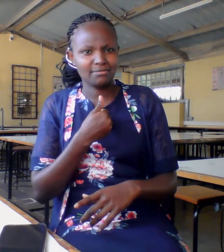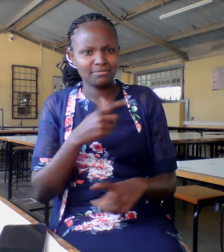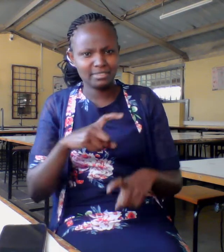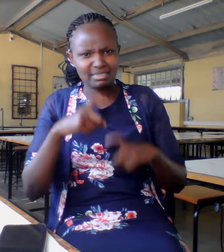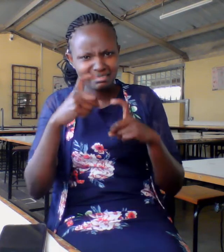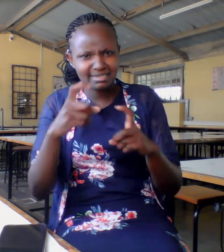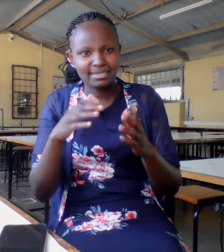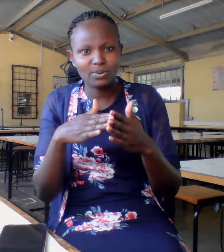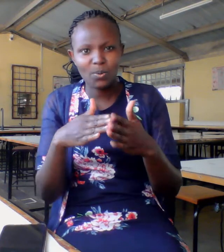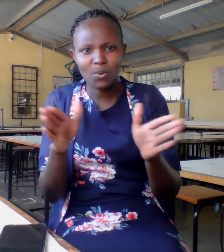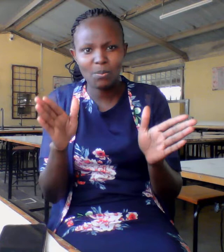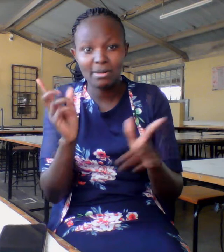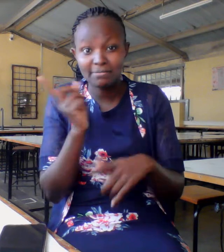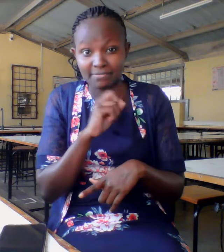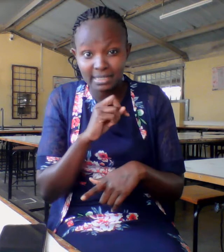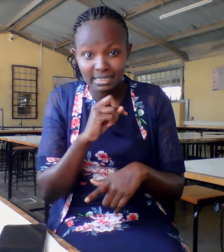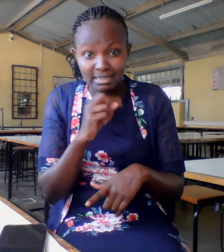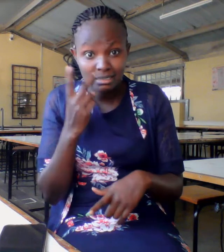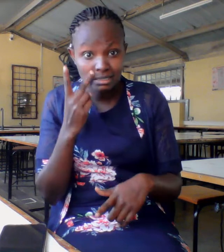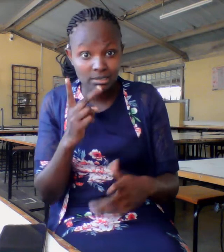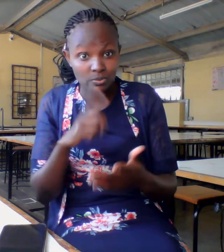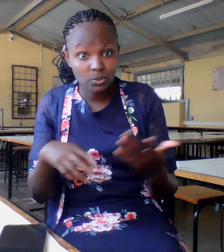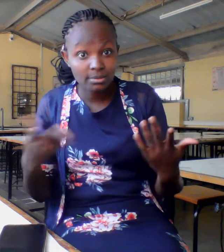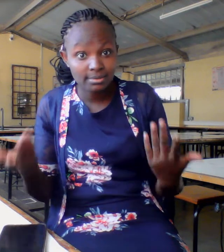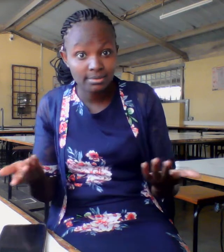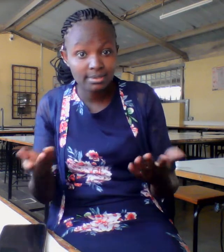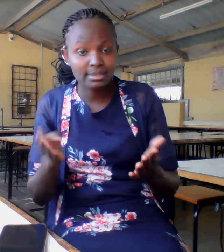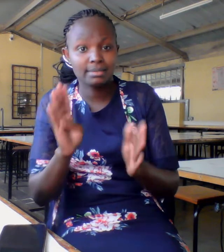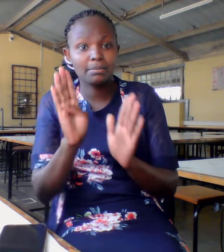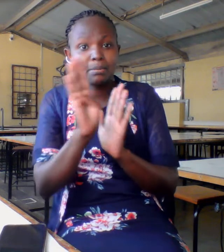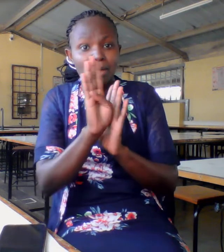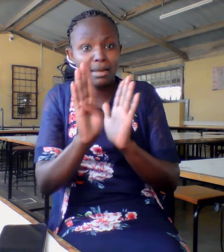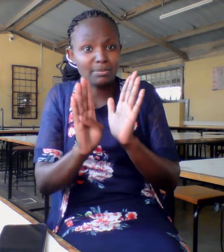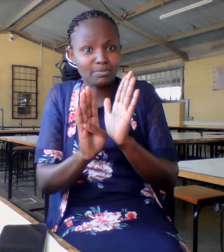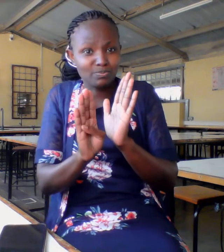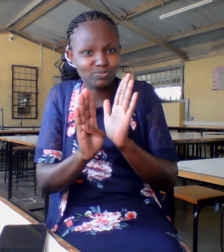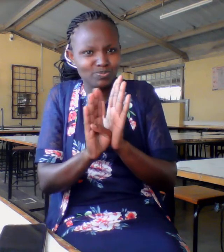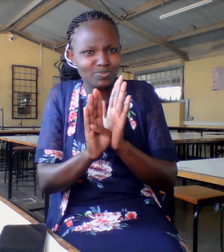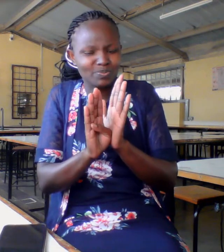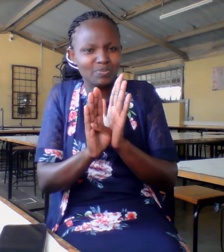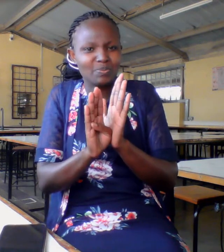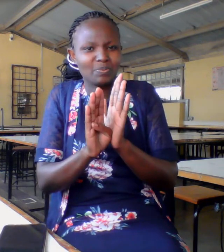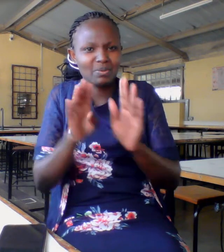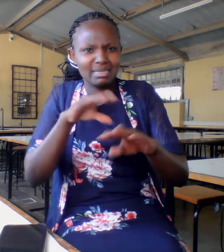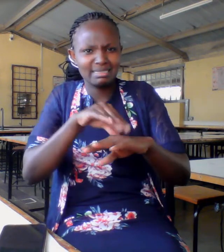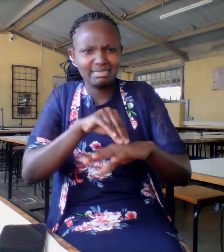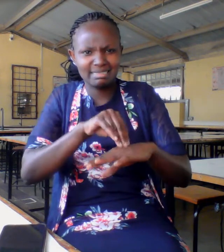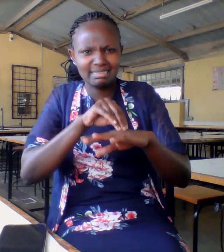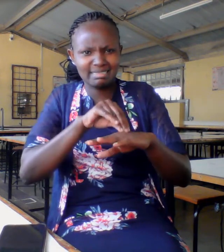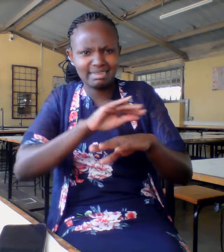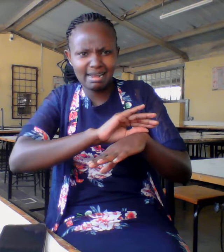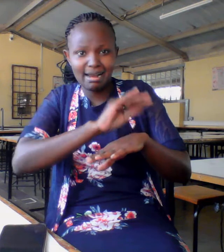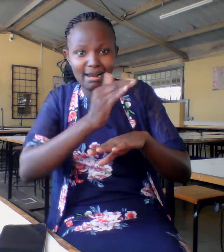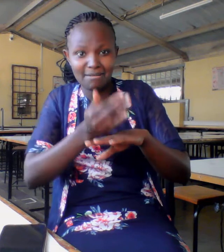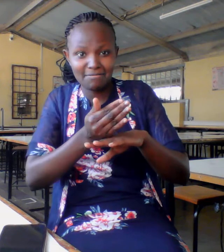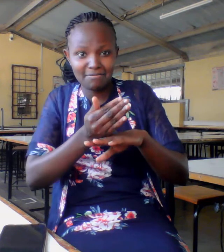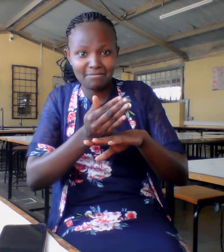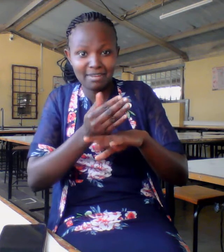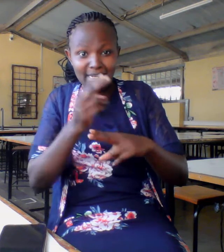find a lovely leather-bound Bible with the young man's name embossed